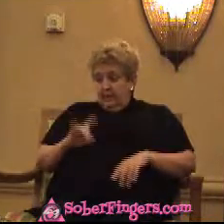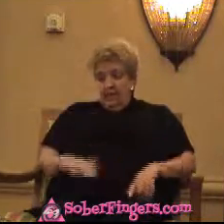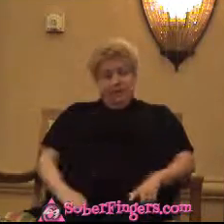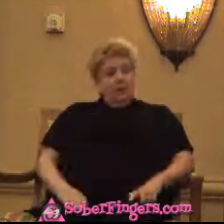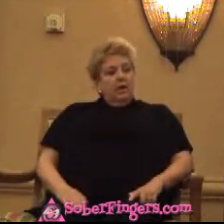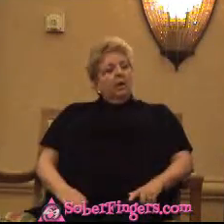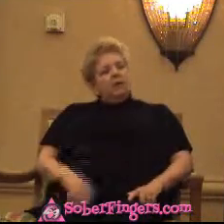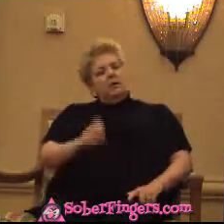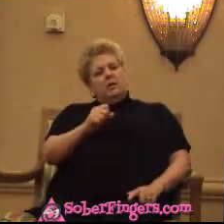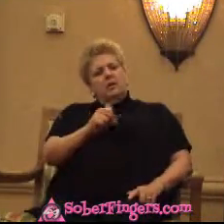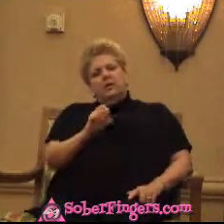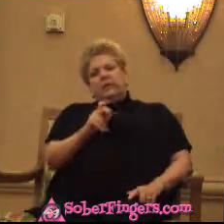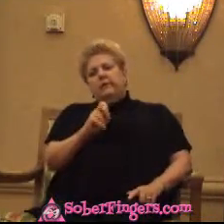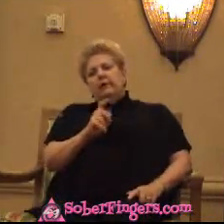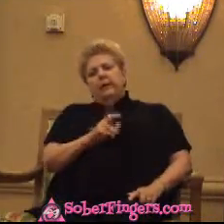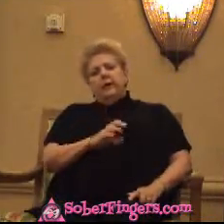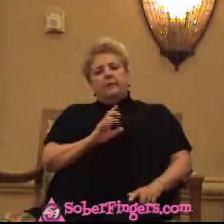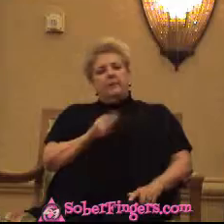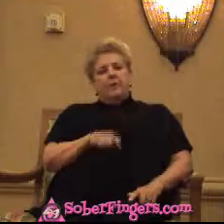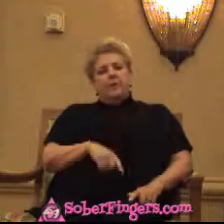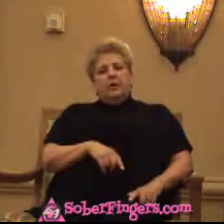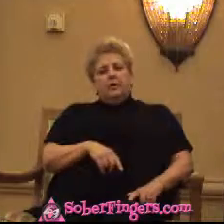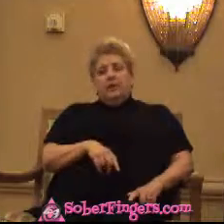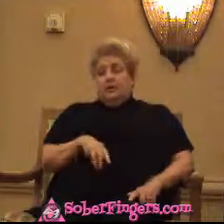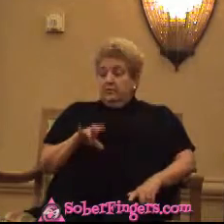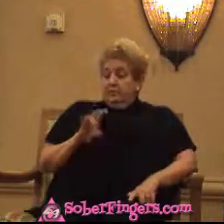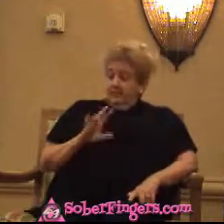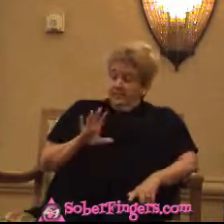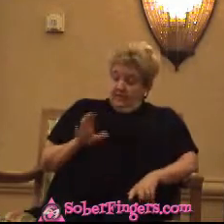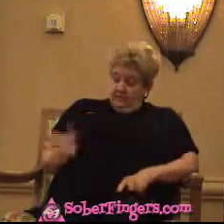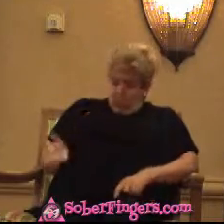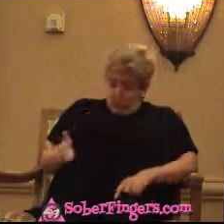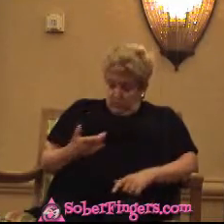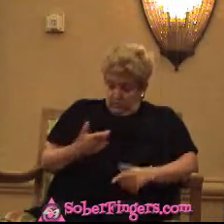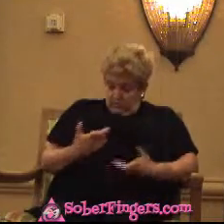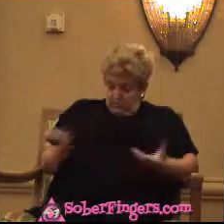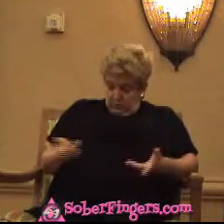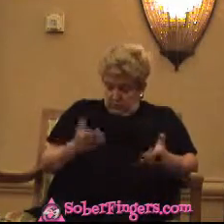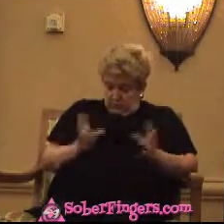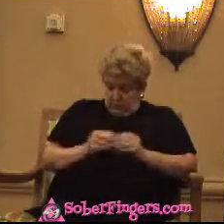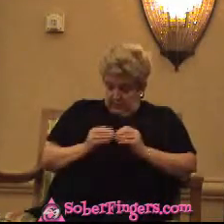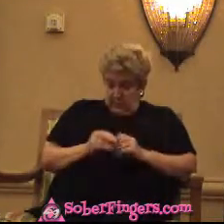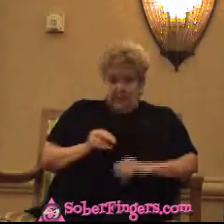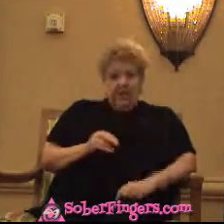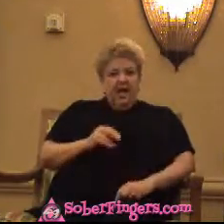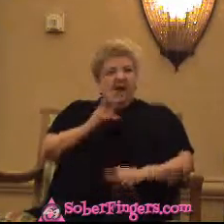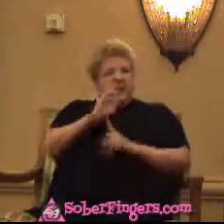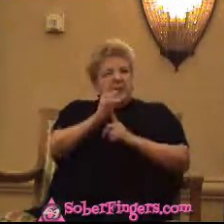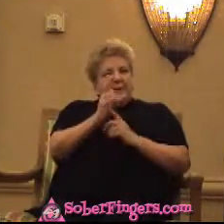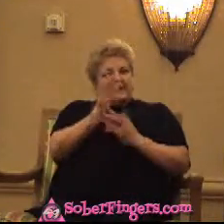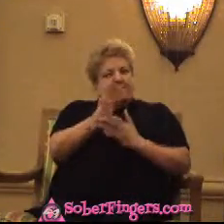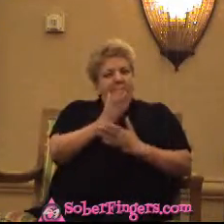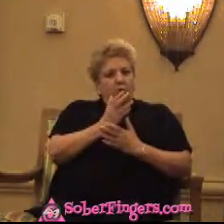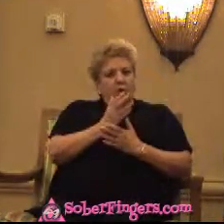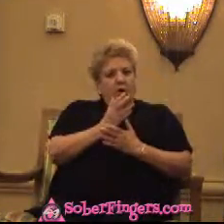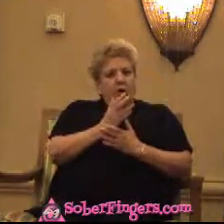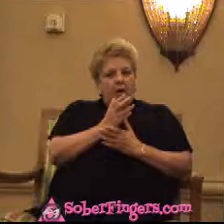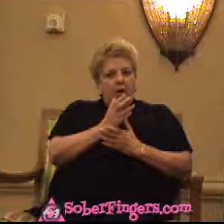to go. About 5 to 8, she goes, "You going to go to the meeting?" "Yeah, I'm going to go." About 3 minutes to 8, a flower pot went flying right past my